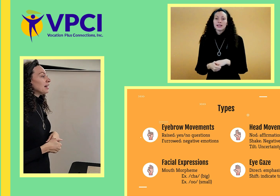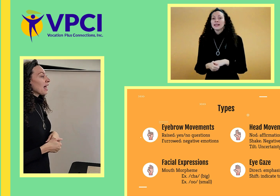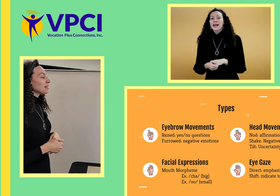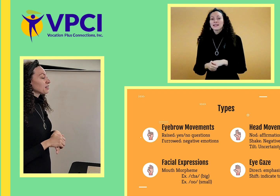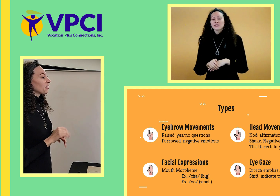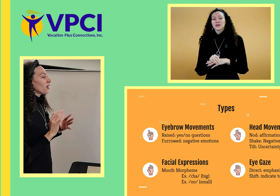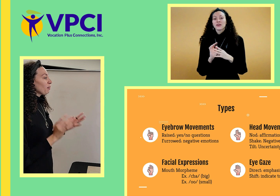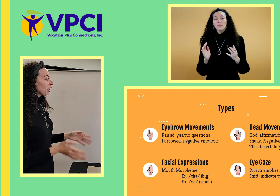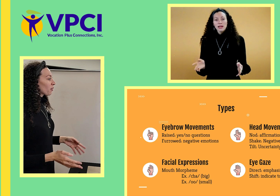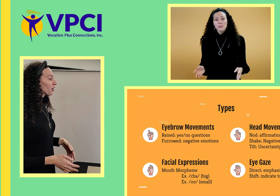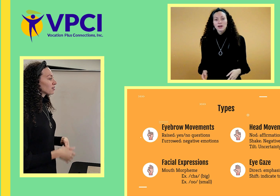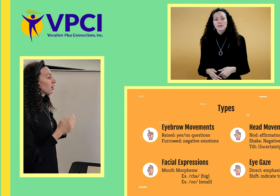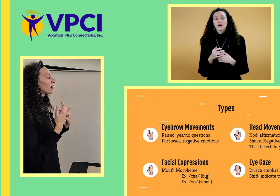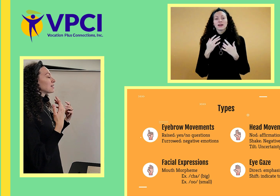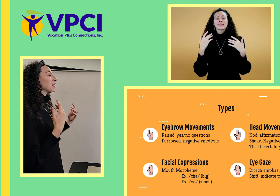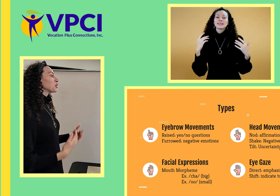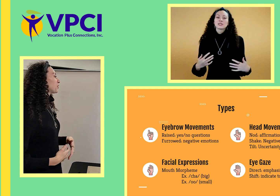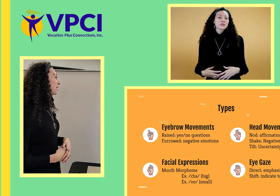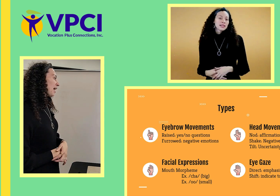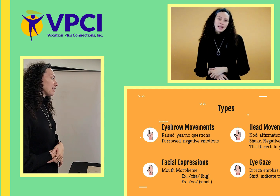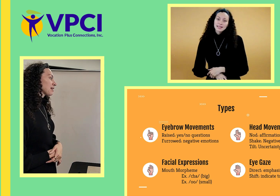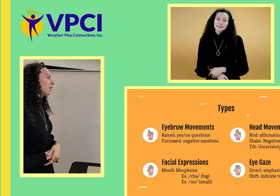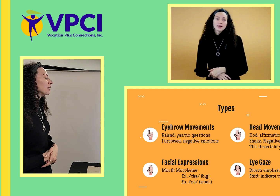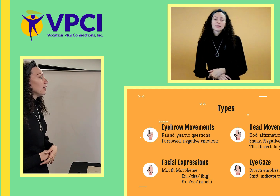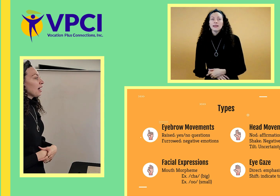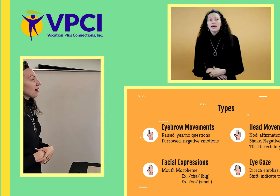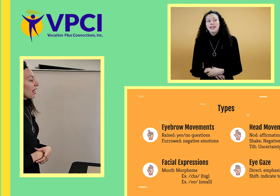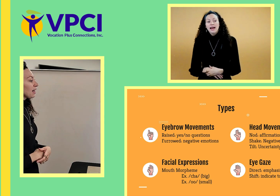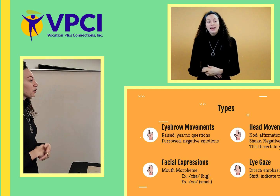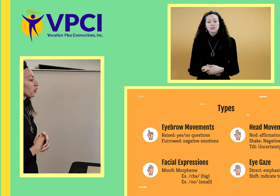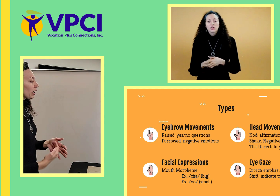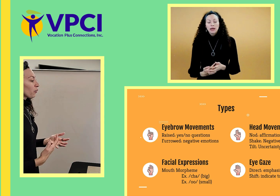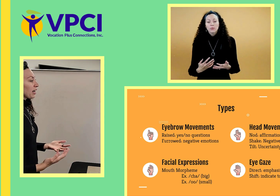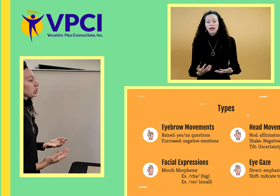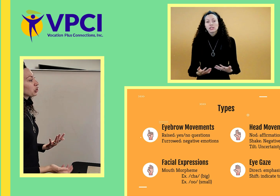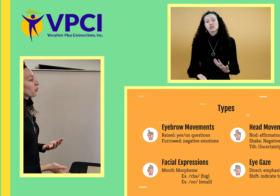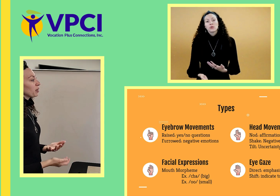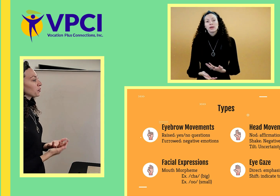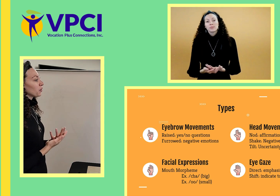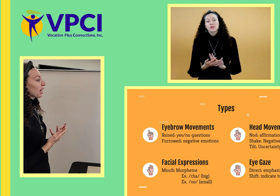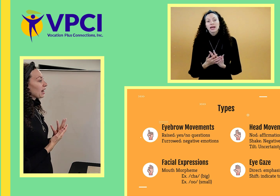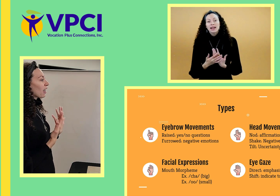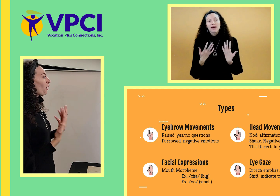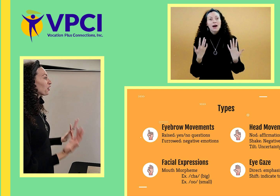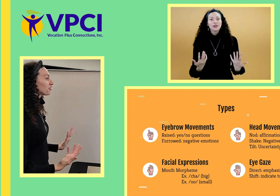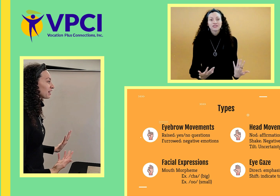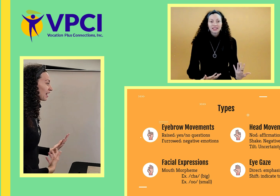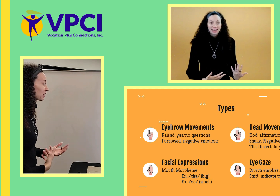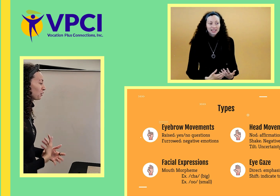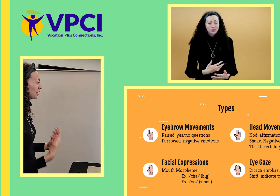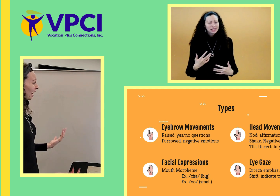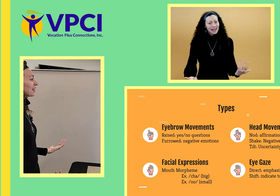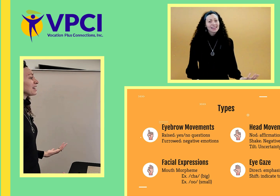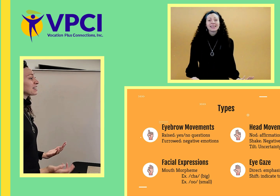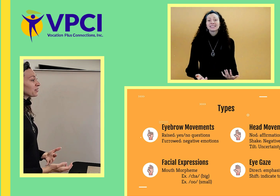switch. And so non-manual markers are essential in ASL. And that is a great way to show people kind of how you're feeling,